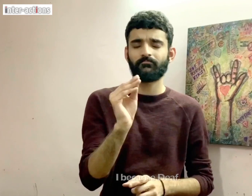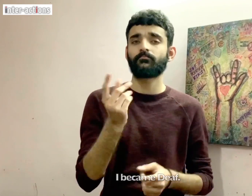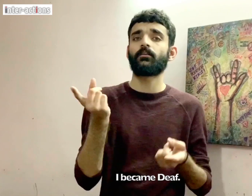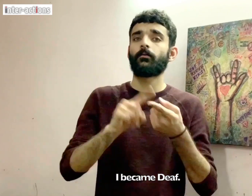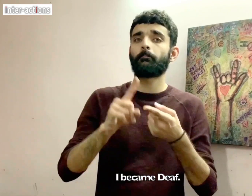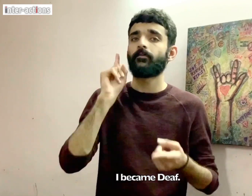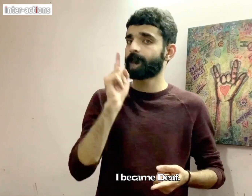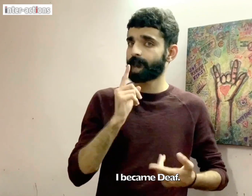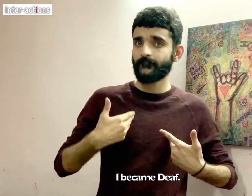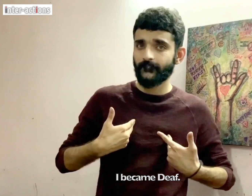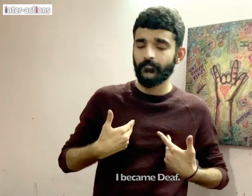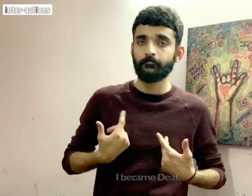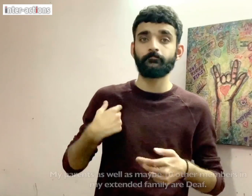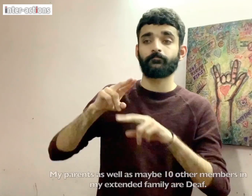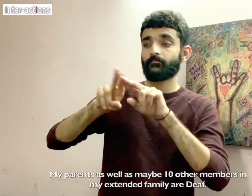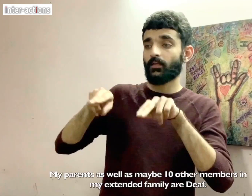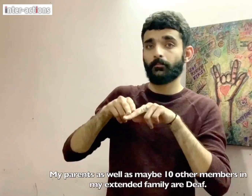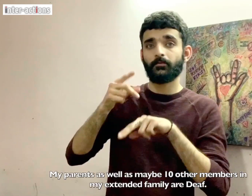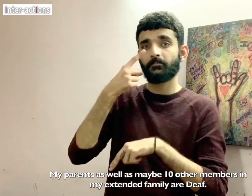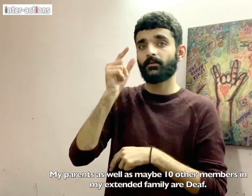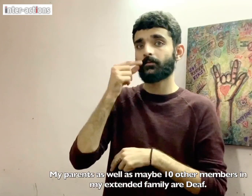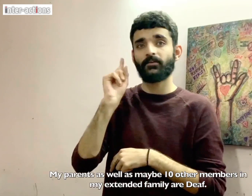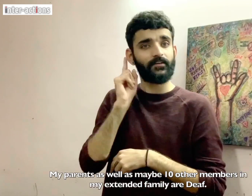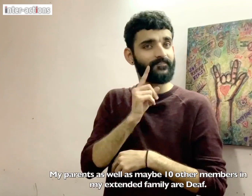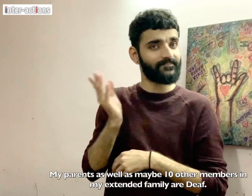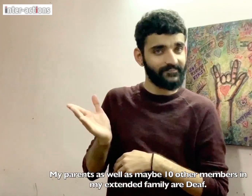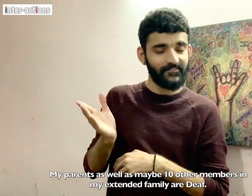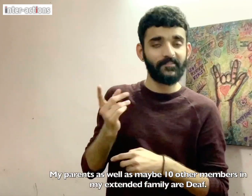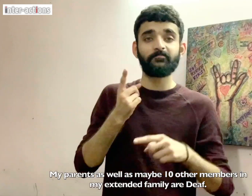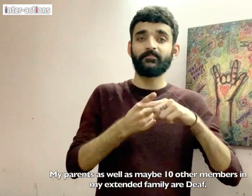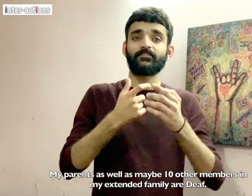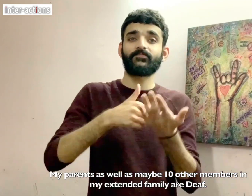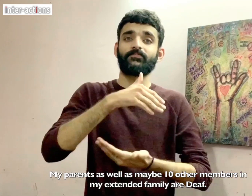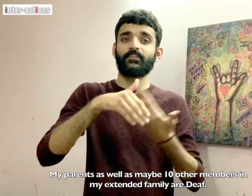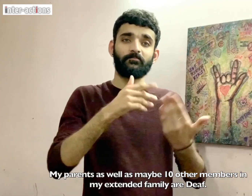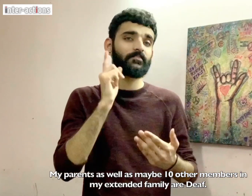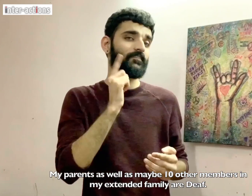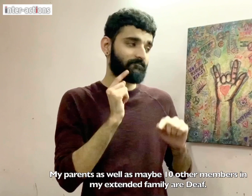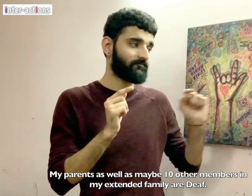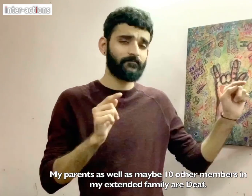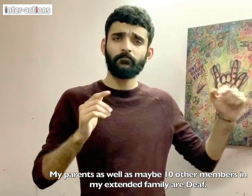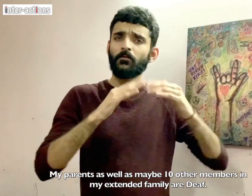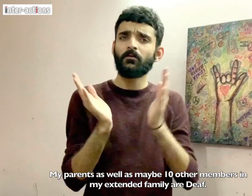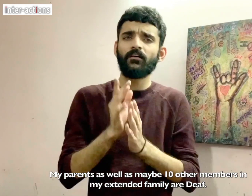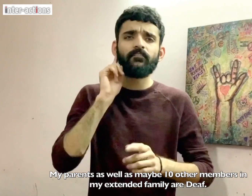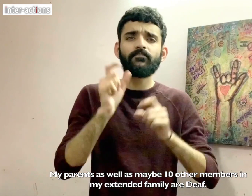became deaf. My parents, as well as maybe 10 other members in my extended family, are deaf.